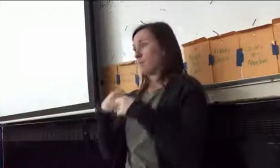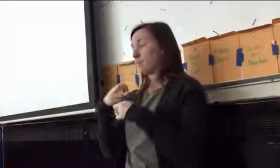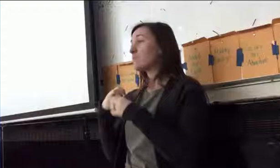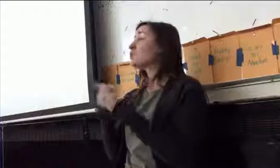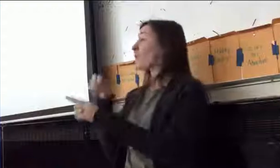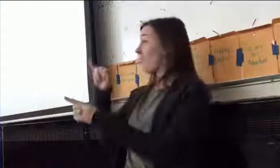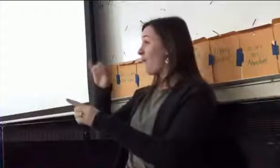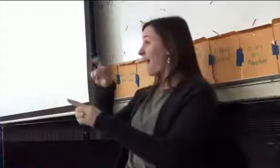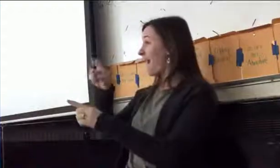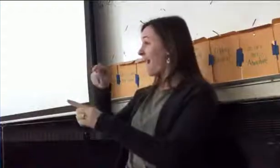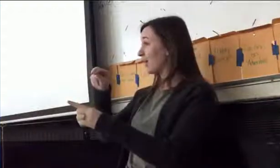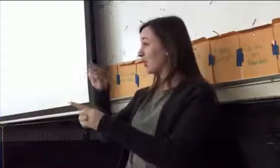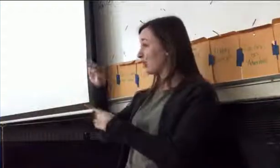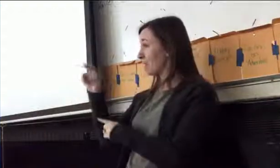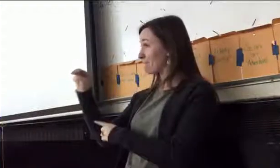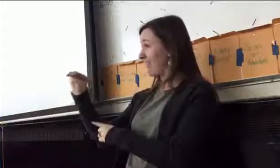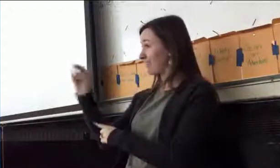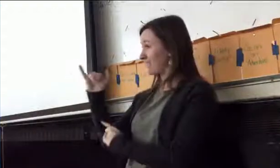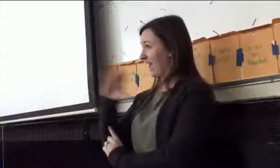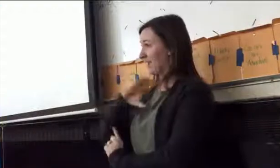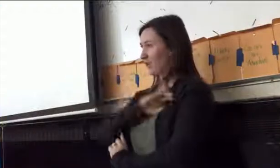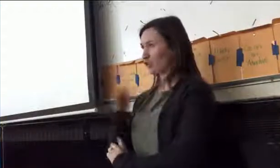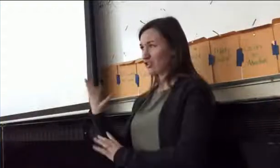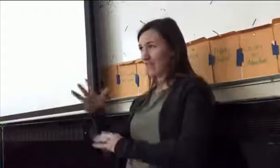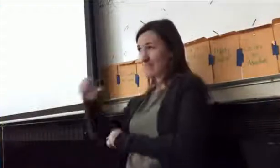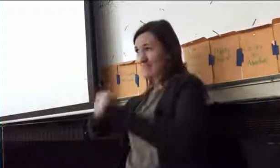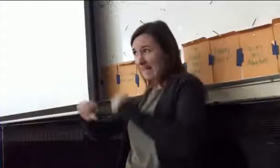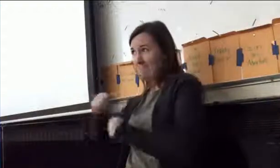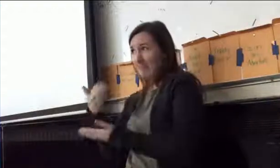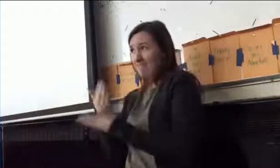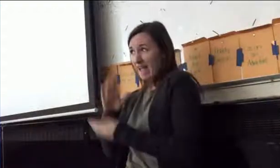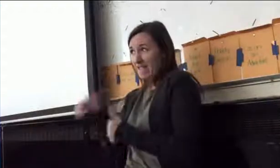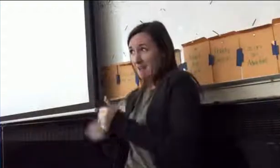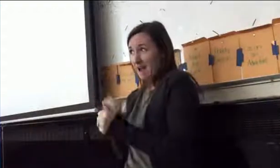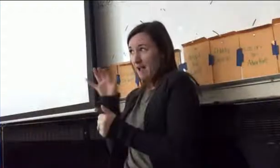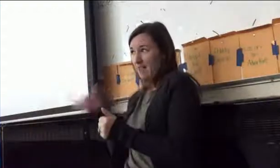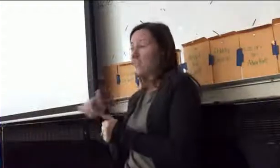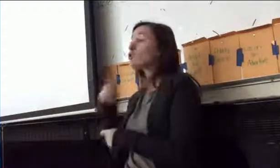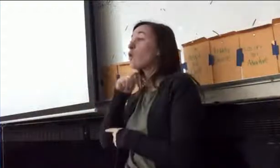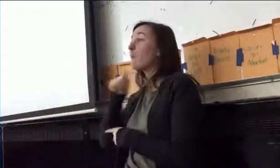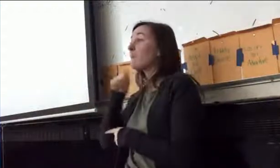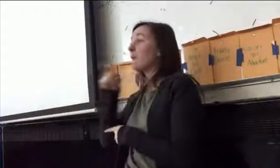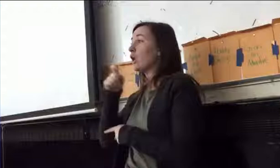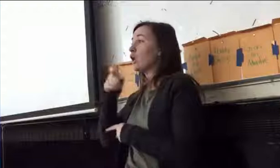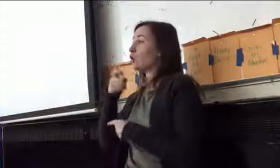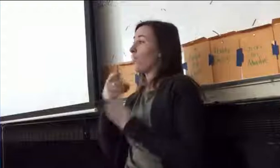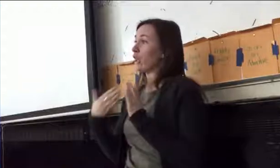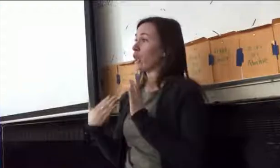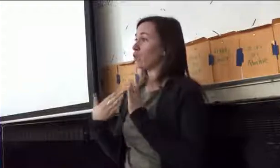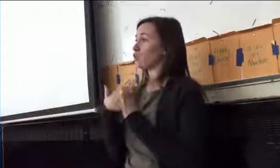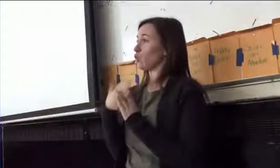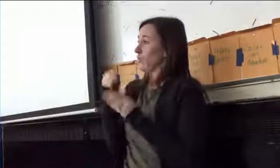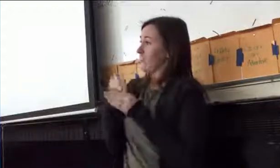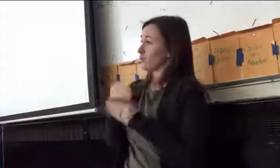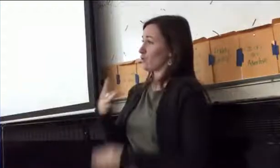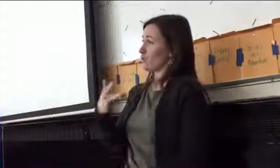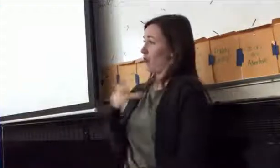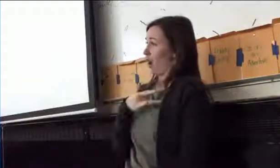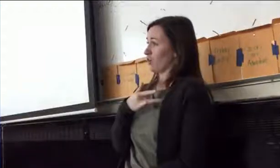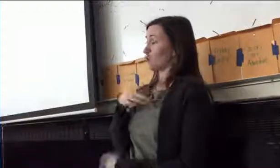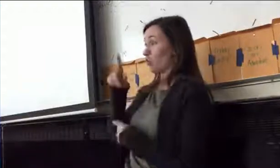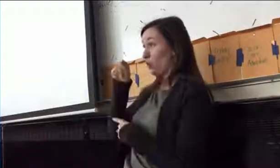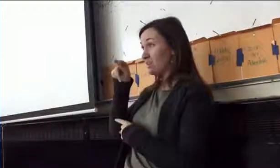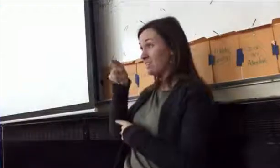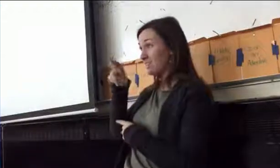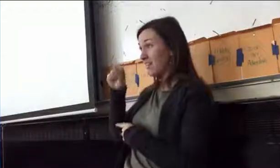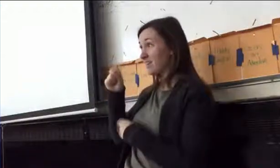realities in it, because in Iron Man, the whole idea of the metal getting to the heart, that's basically what happens in this tetanus, is eventually it can lead